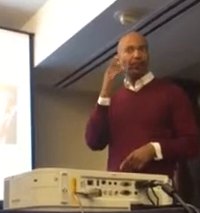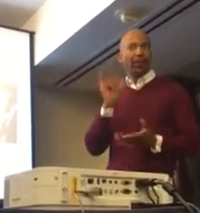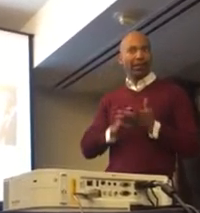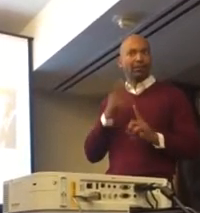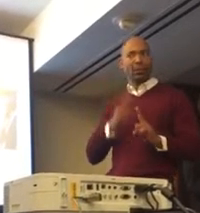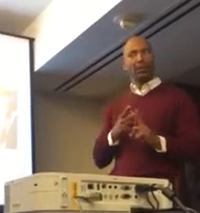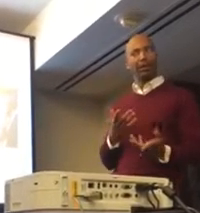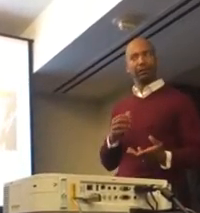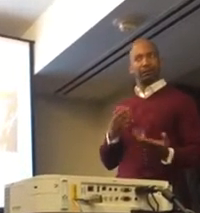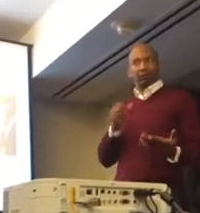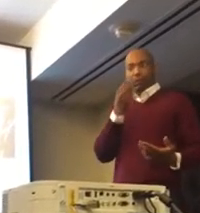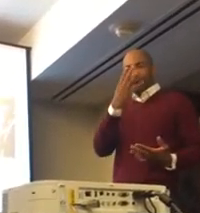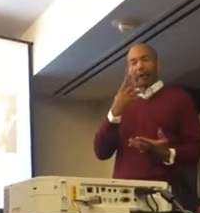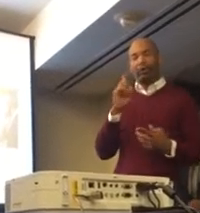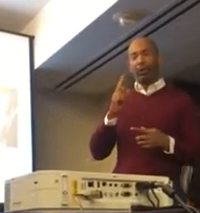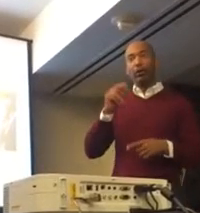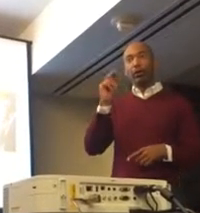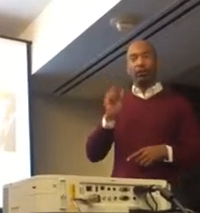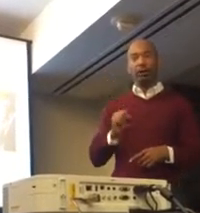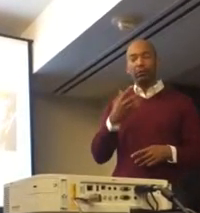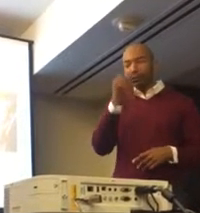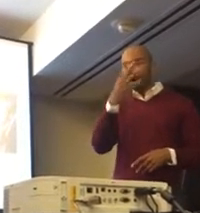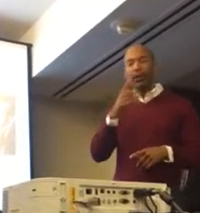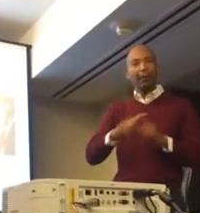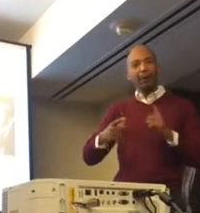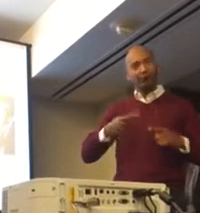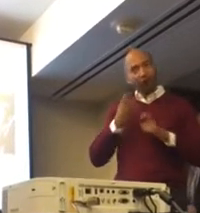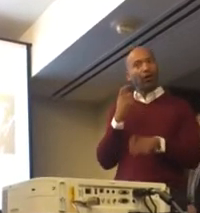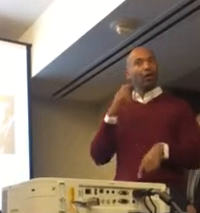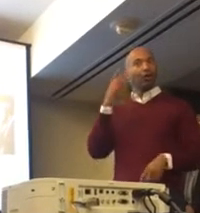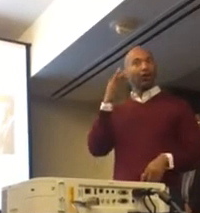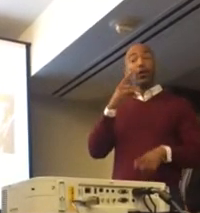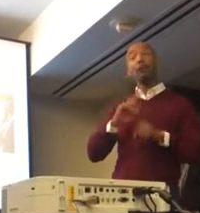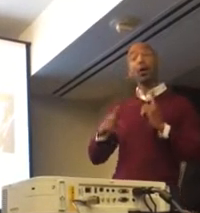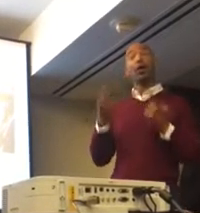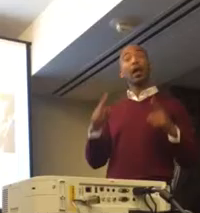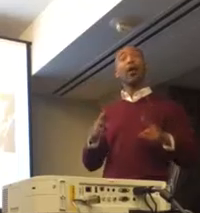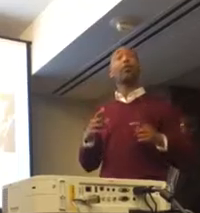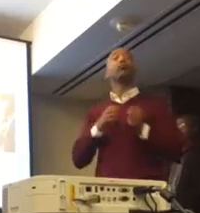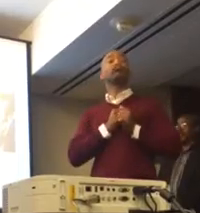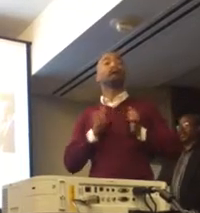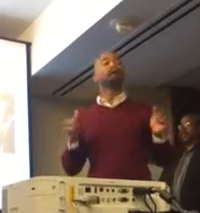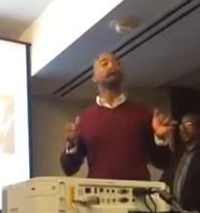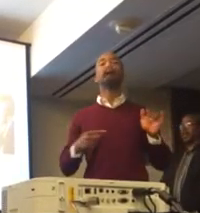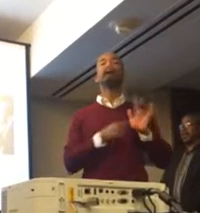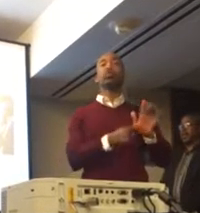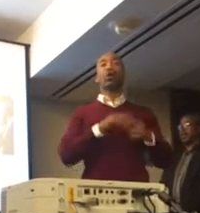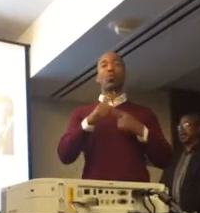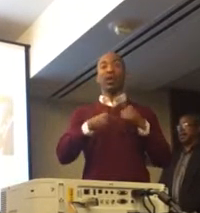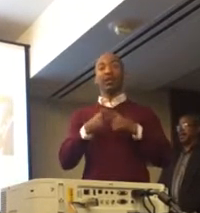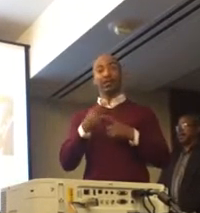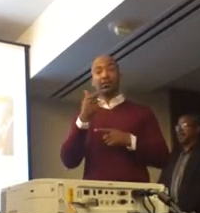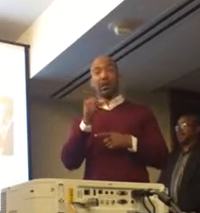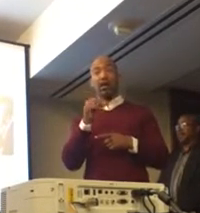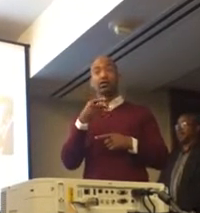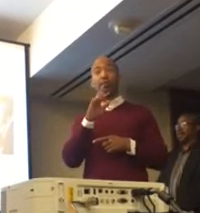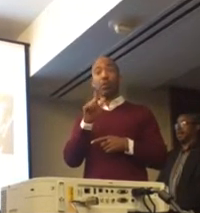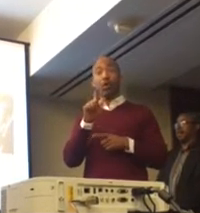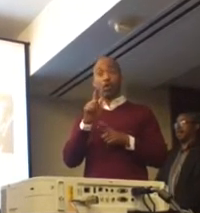Okay. But he very publicly came out when he was in really the height of his gospel career, and then all of a sudden we